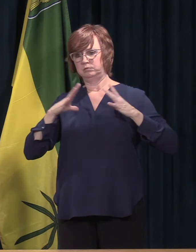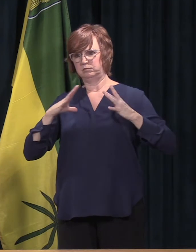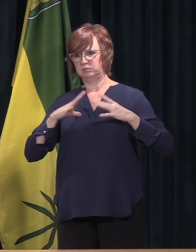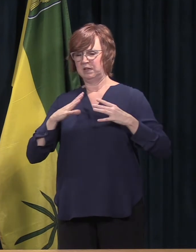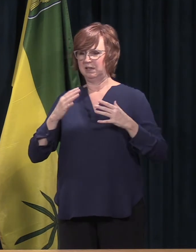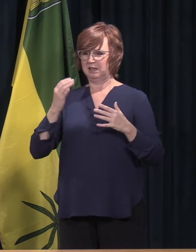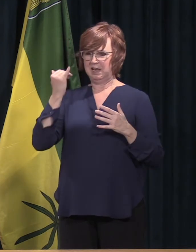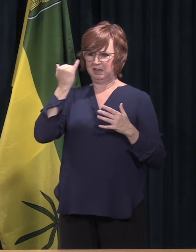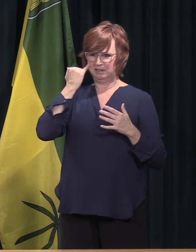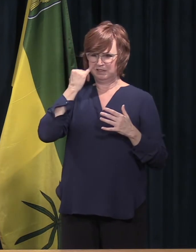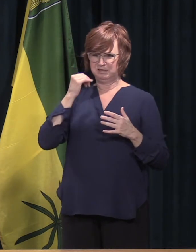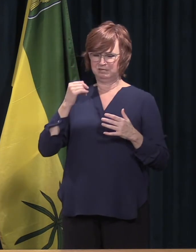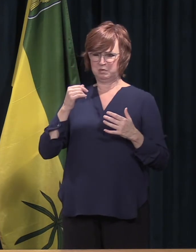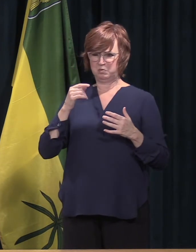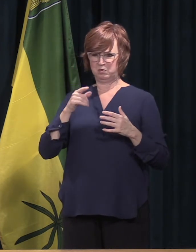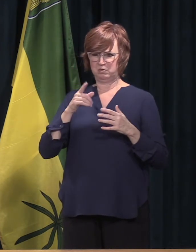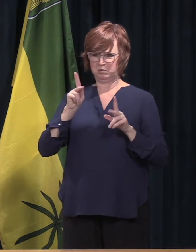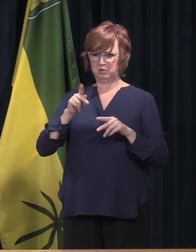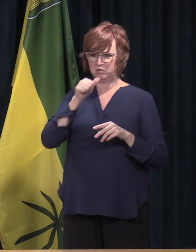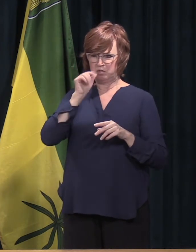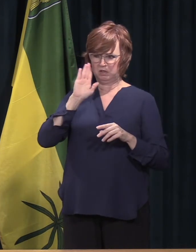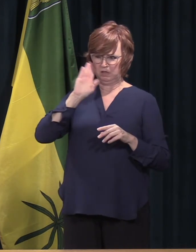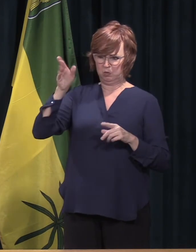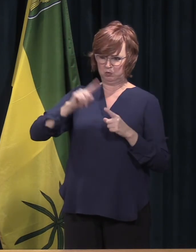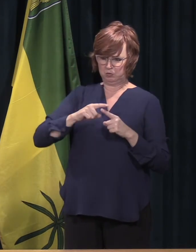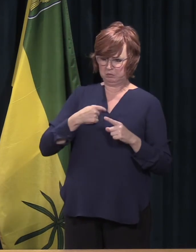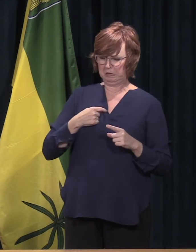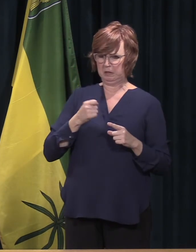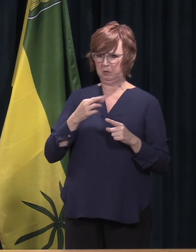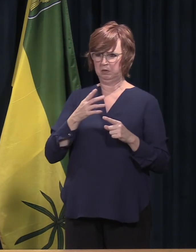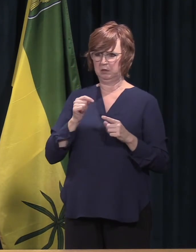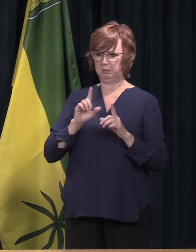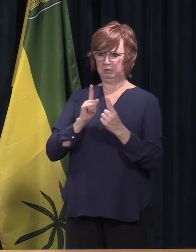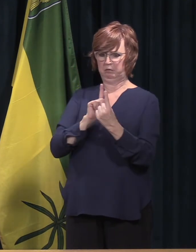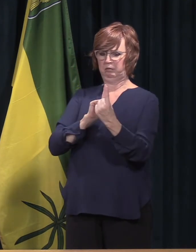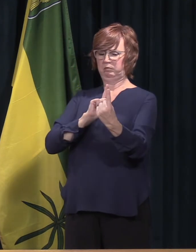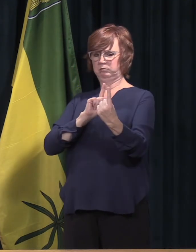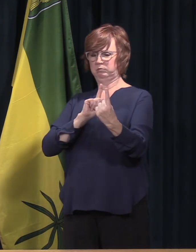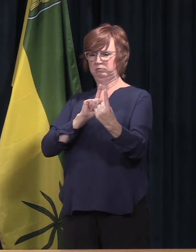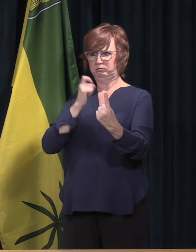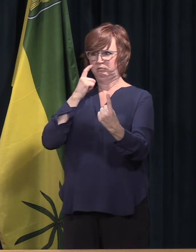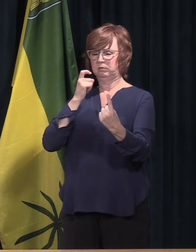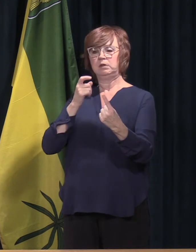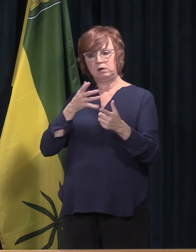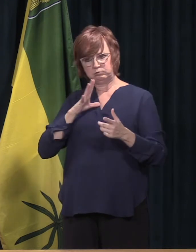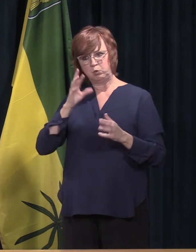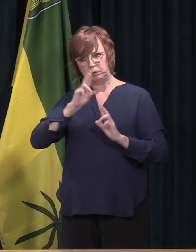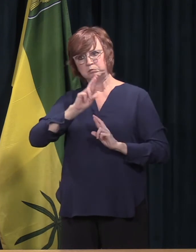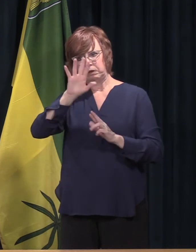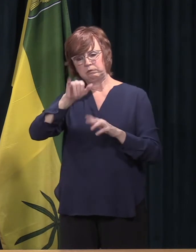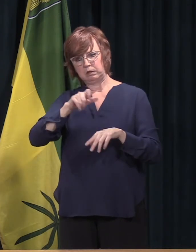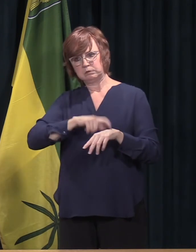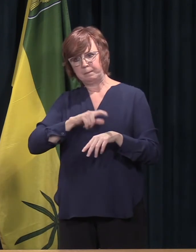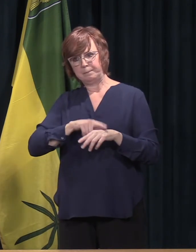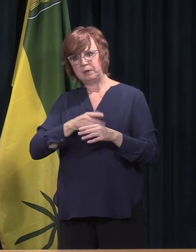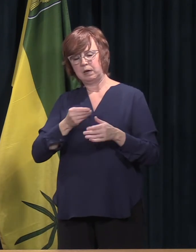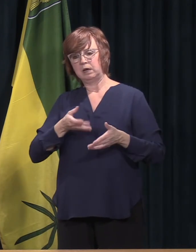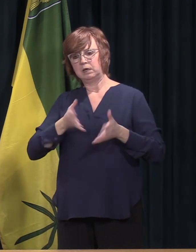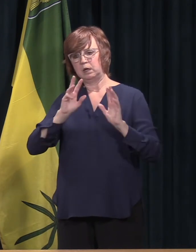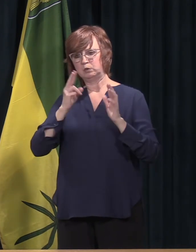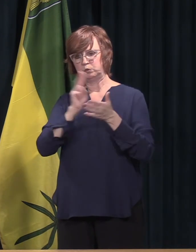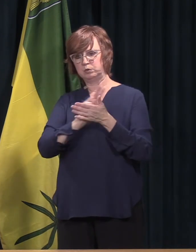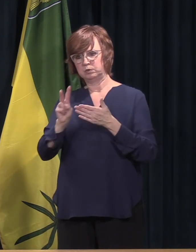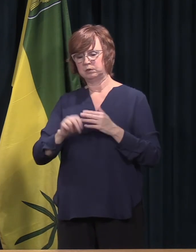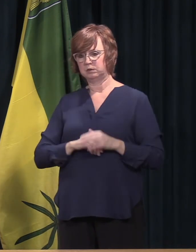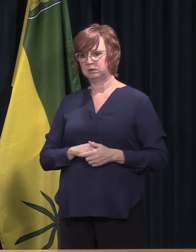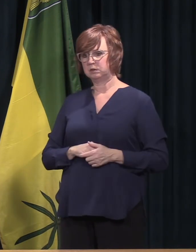the way they would have, just give everyone some space and let that 2-week period pass. So is it safe to